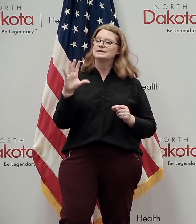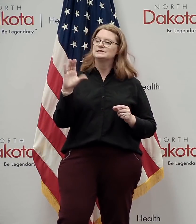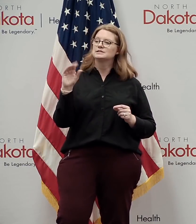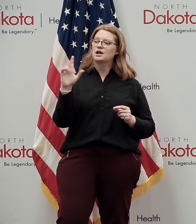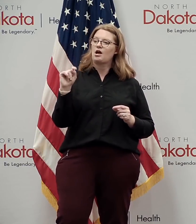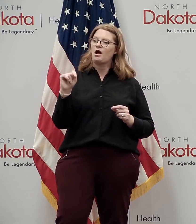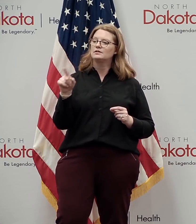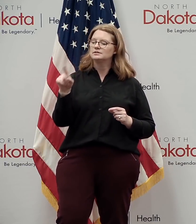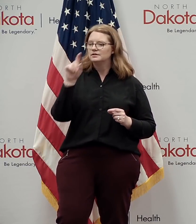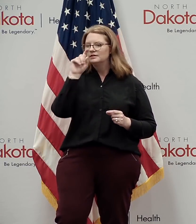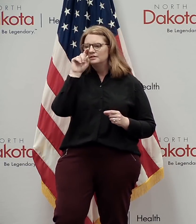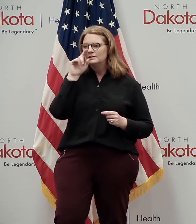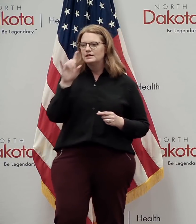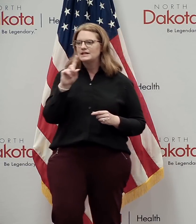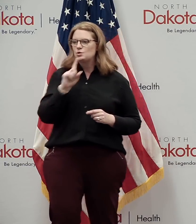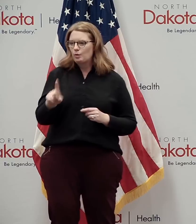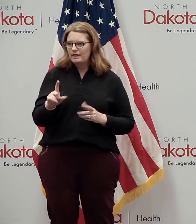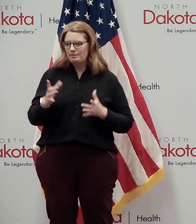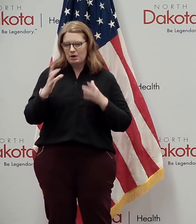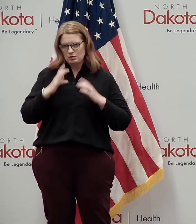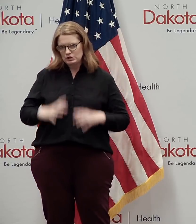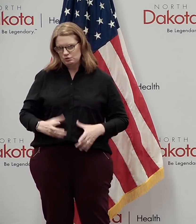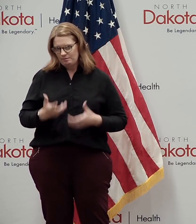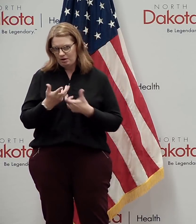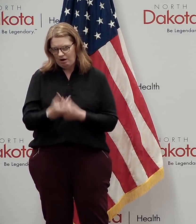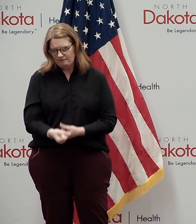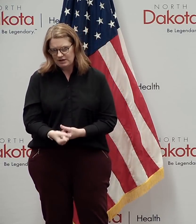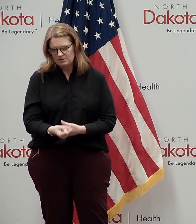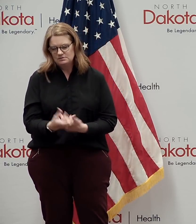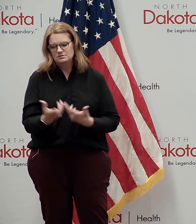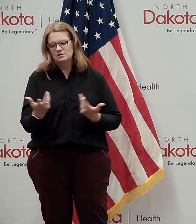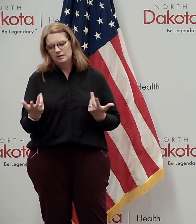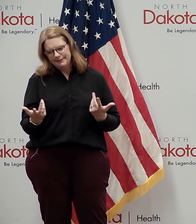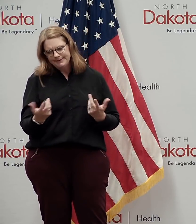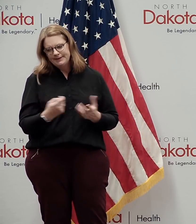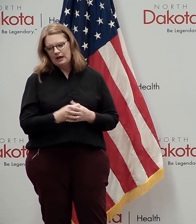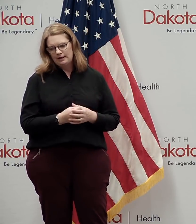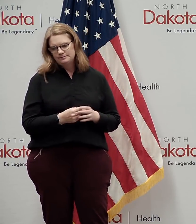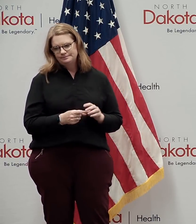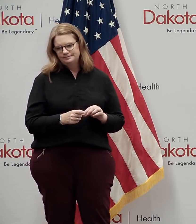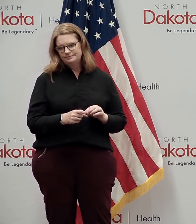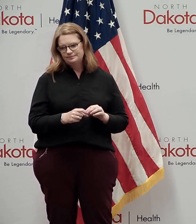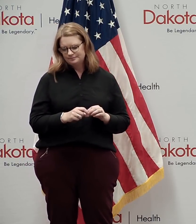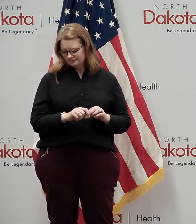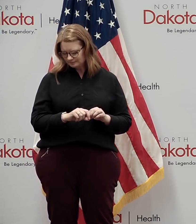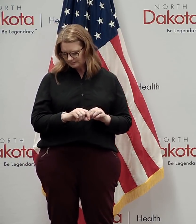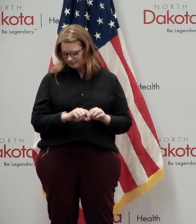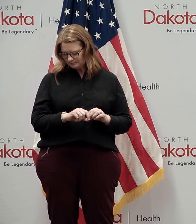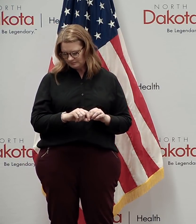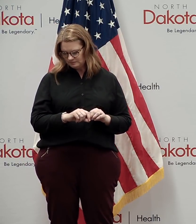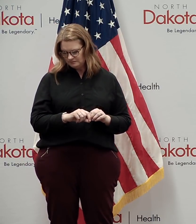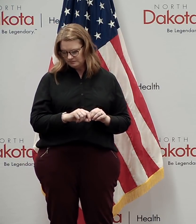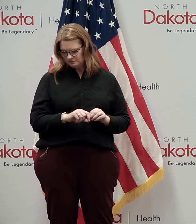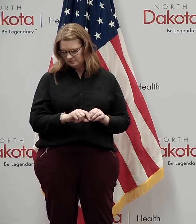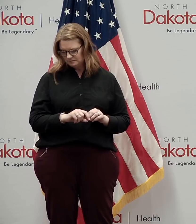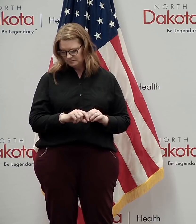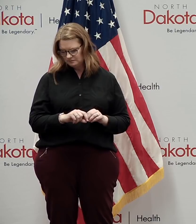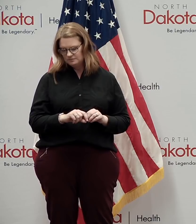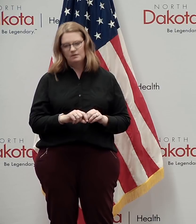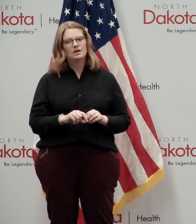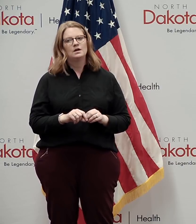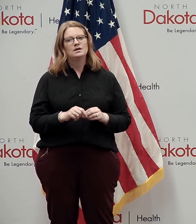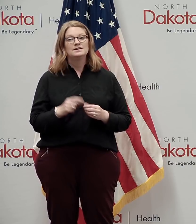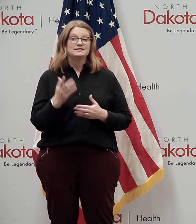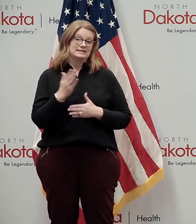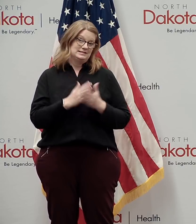really is about consumer confidence. And I'd say there are, some customers, that I say may